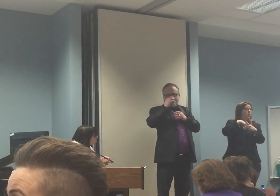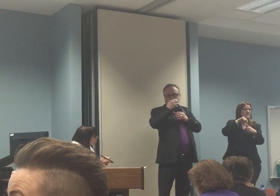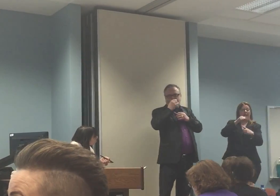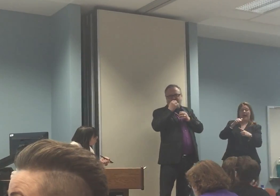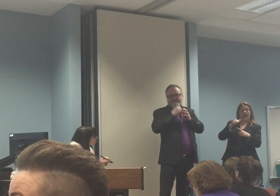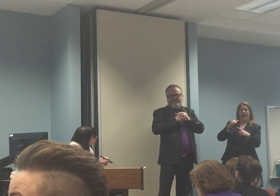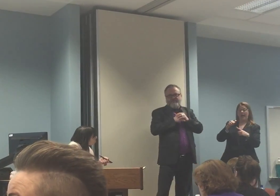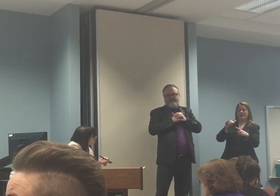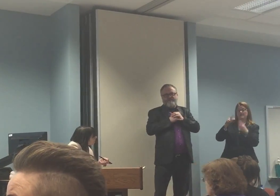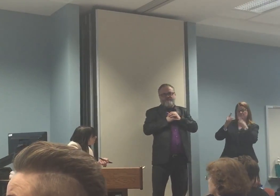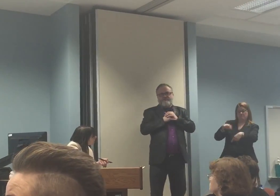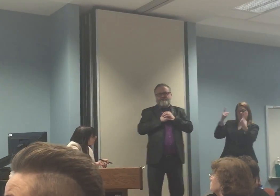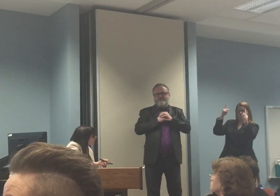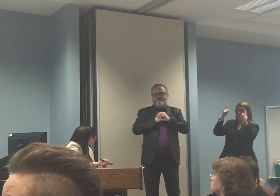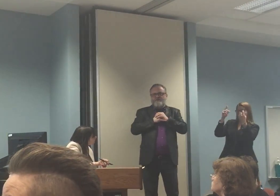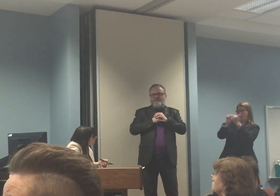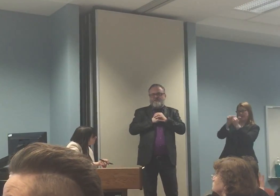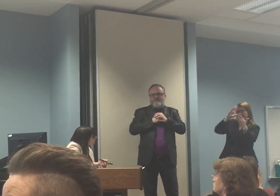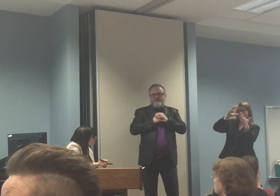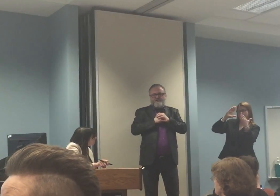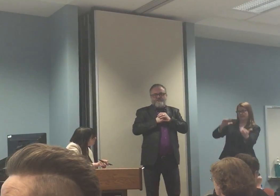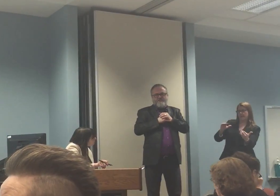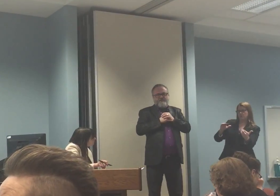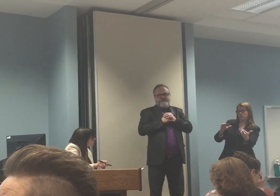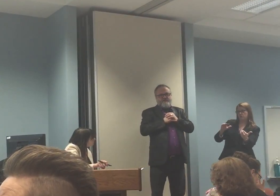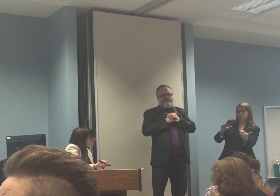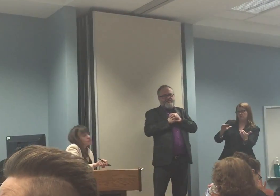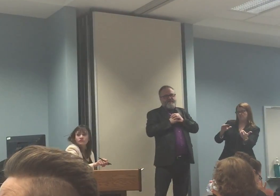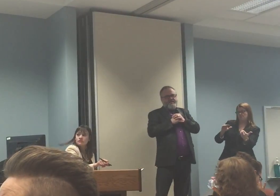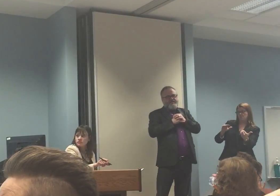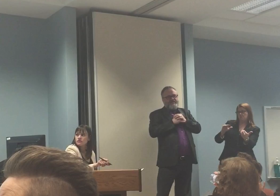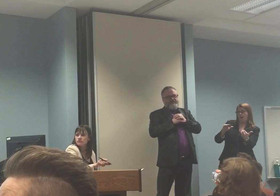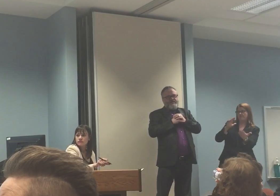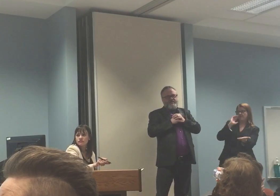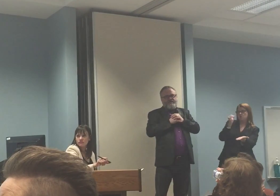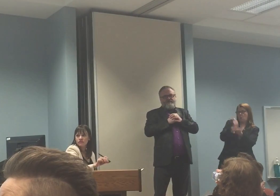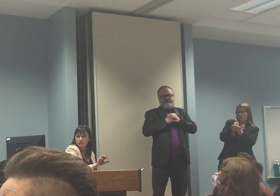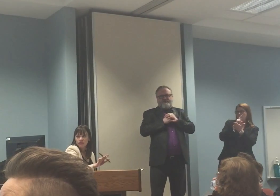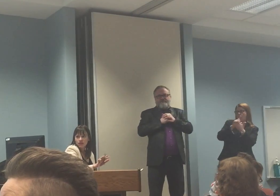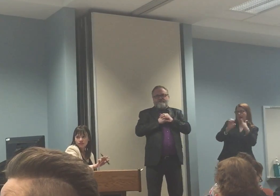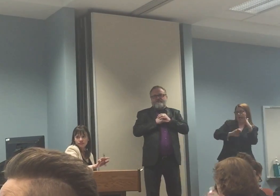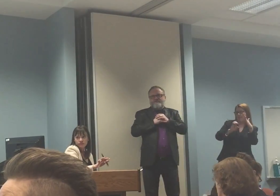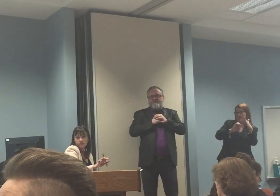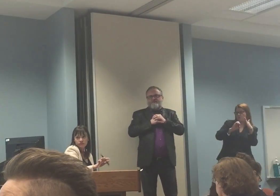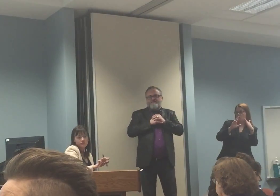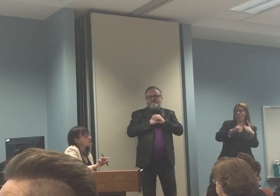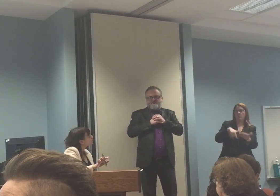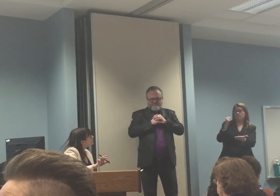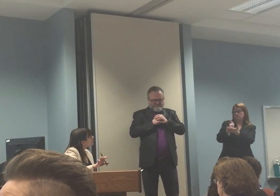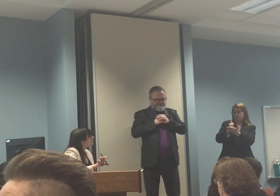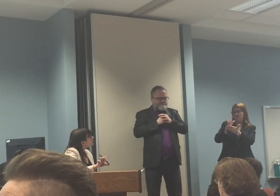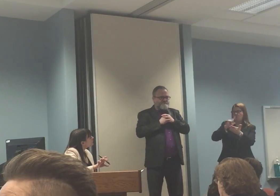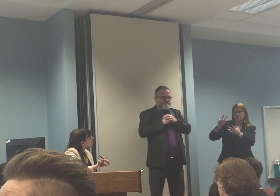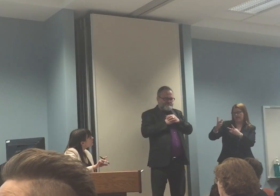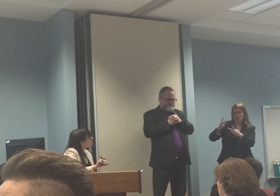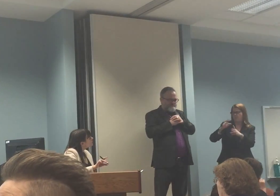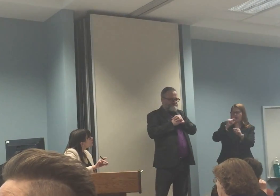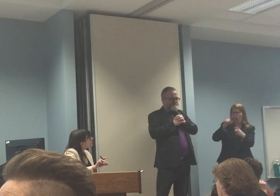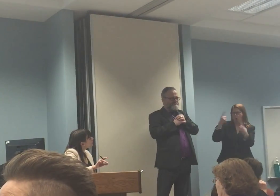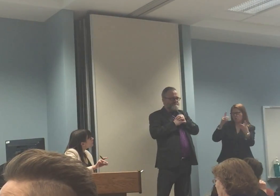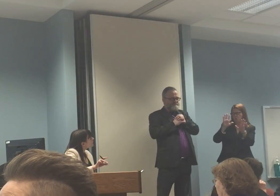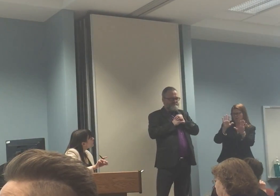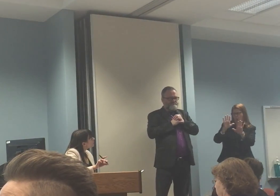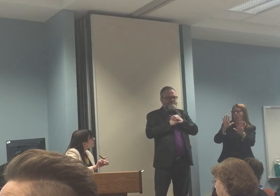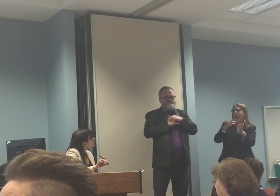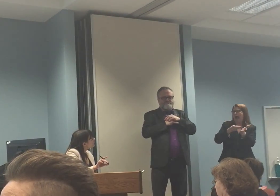disputing or arguing with the expectation of endorsement for an elementary level or endorsement for secondary level.